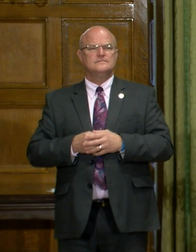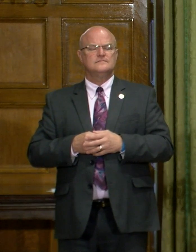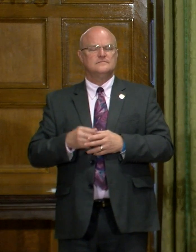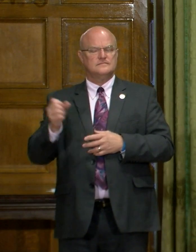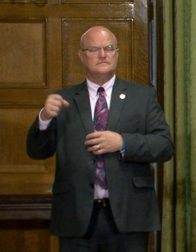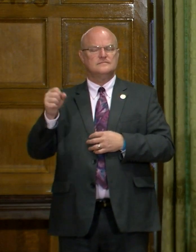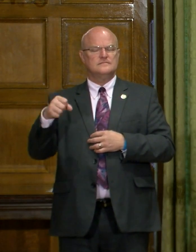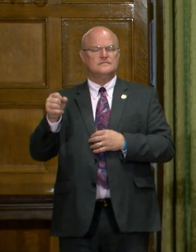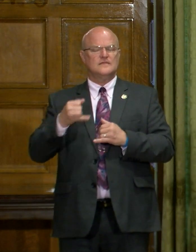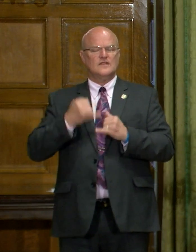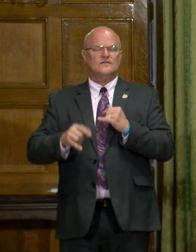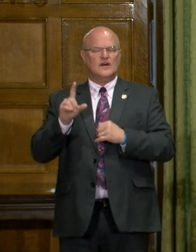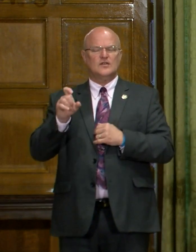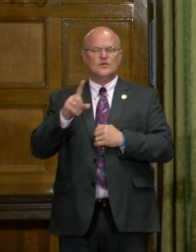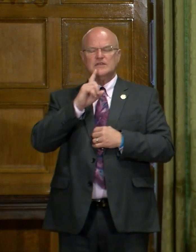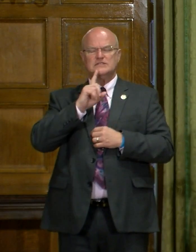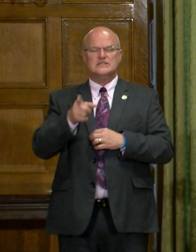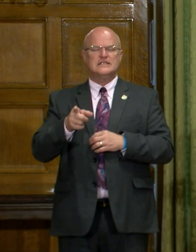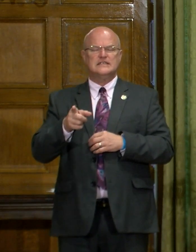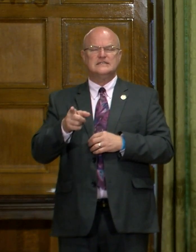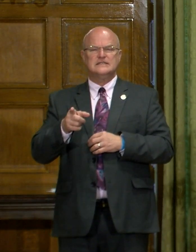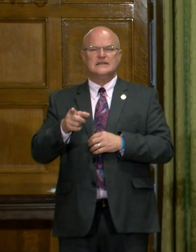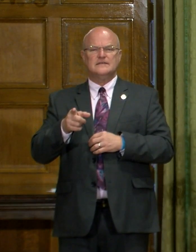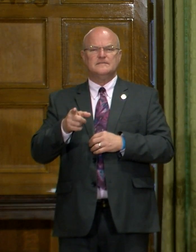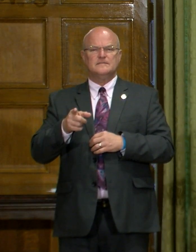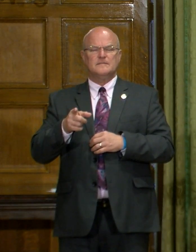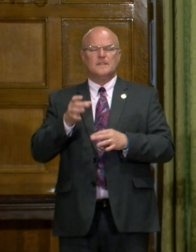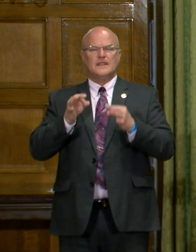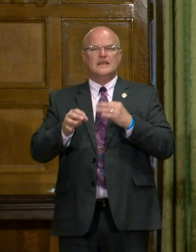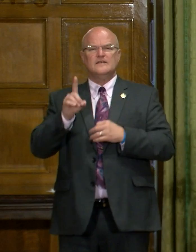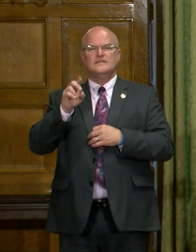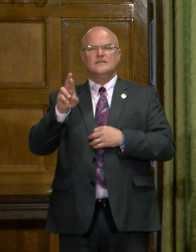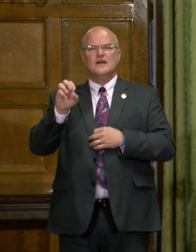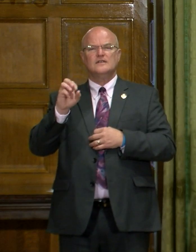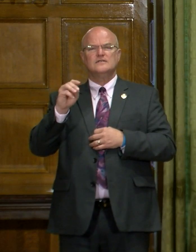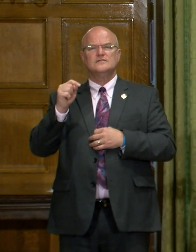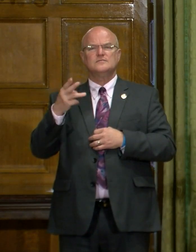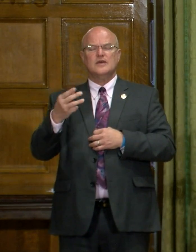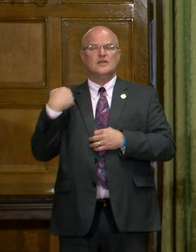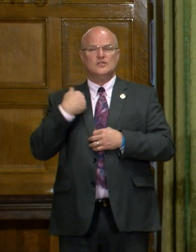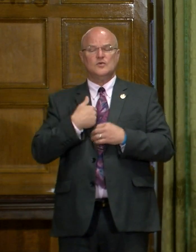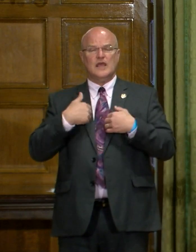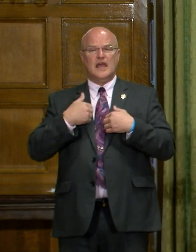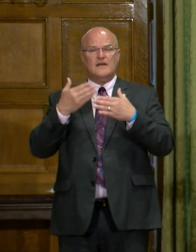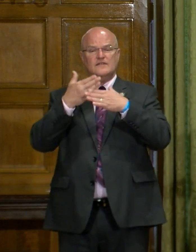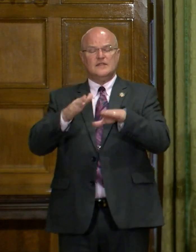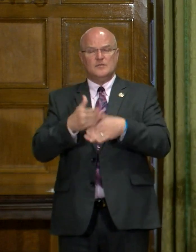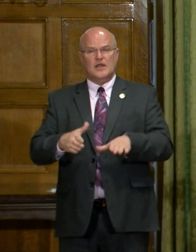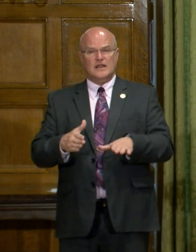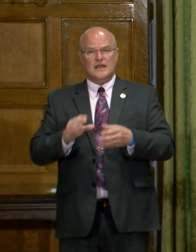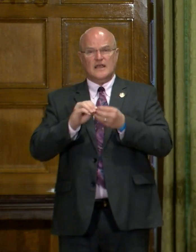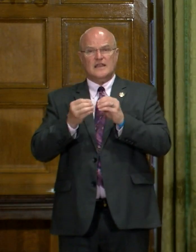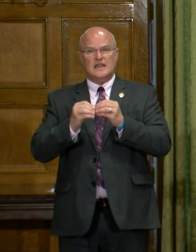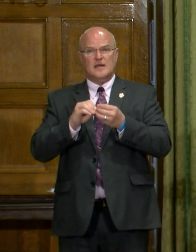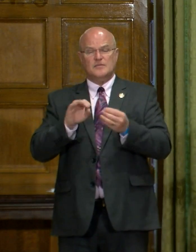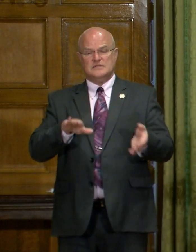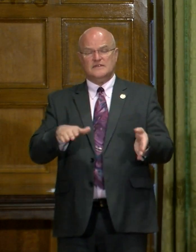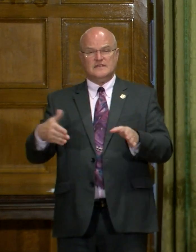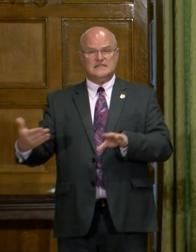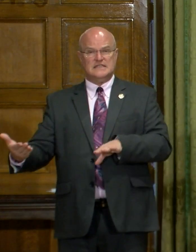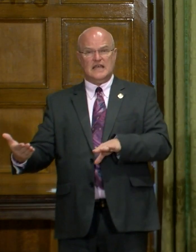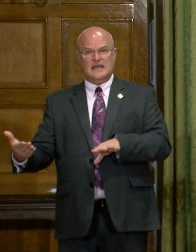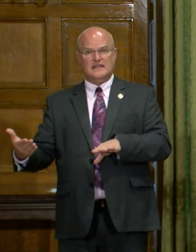Yes, the final question is that Dr. Smith, do you have the breakdown of the numbers of the